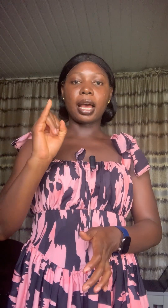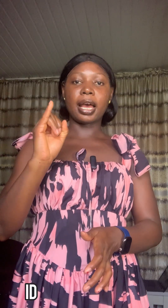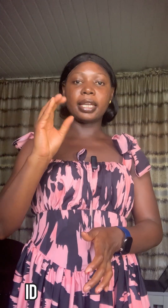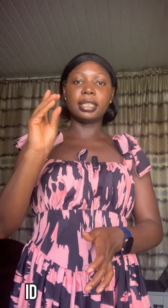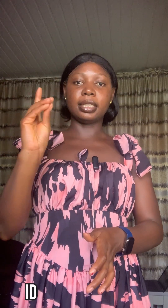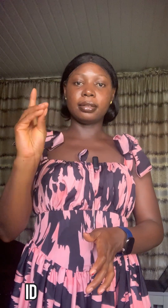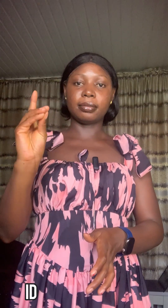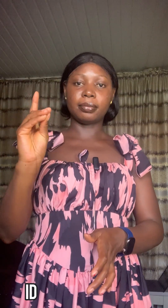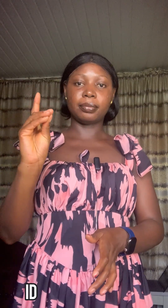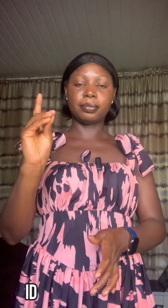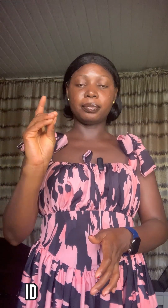ID.